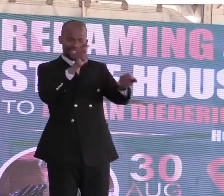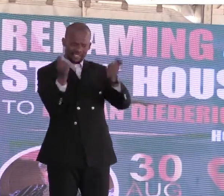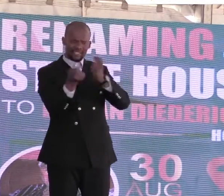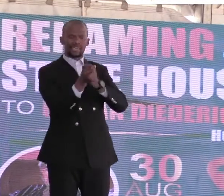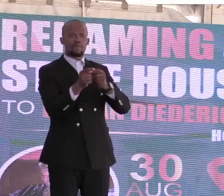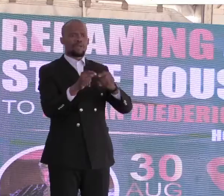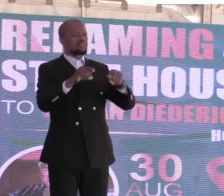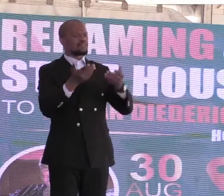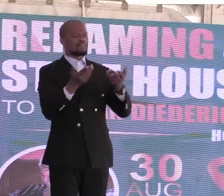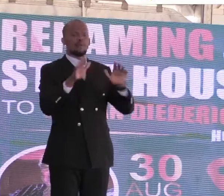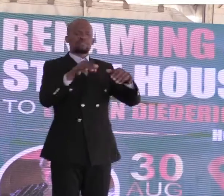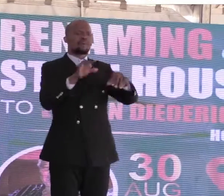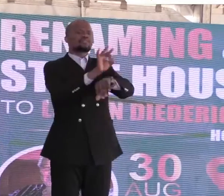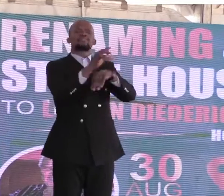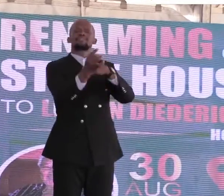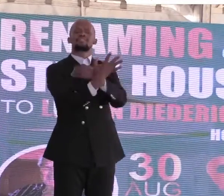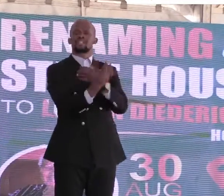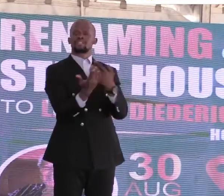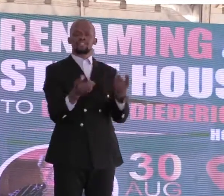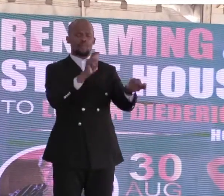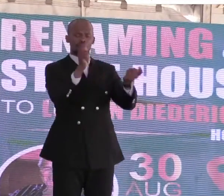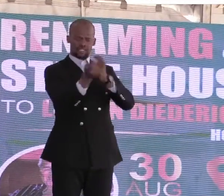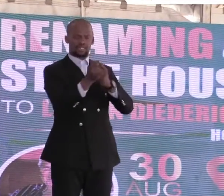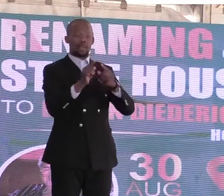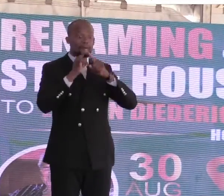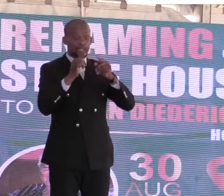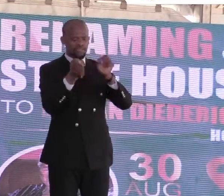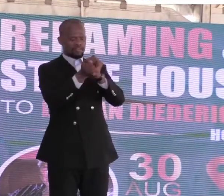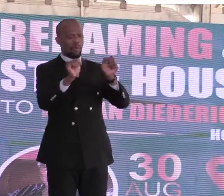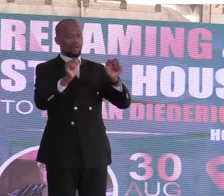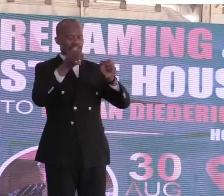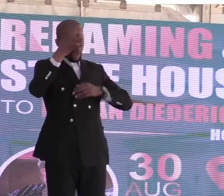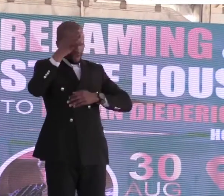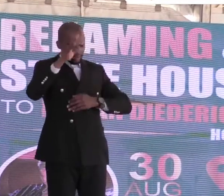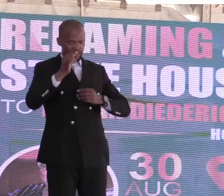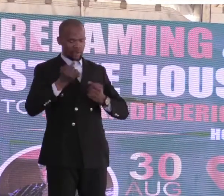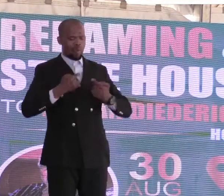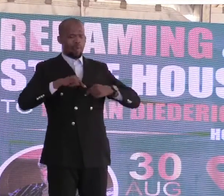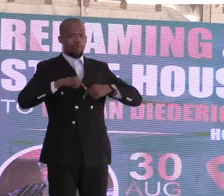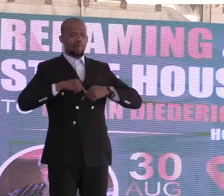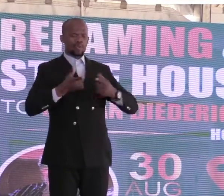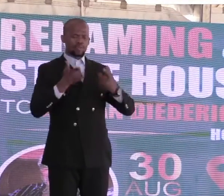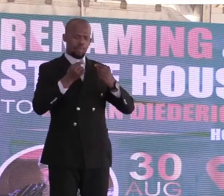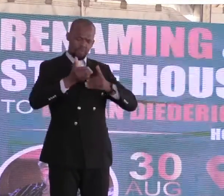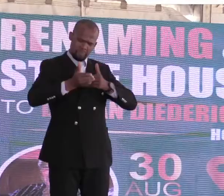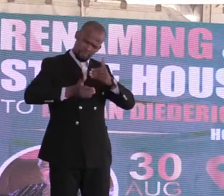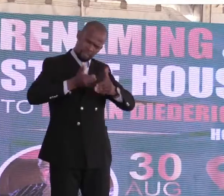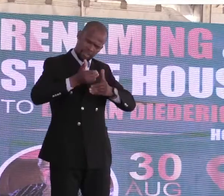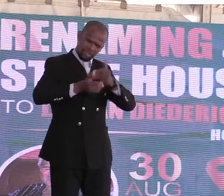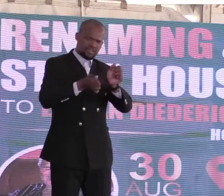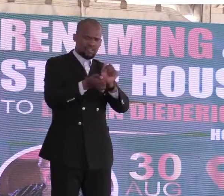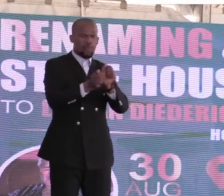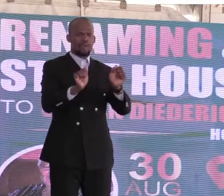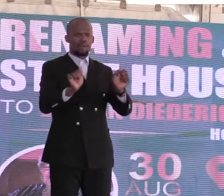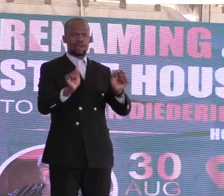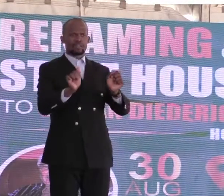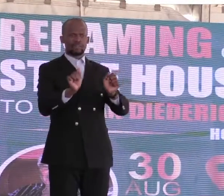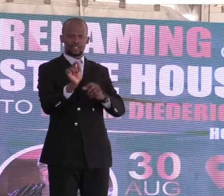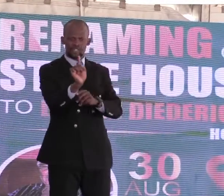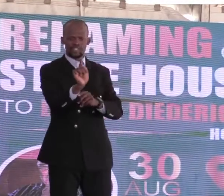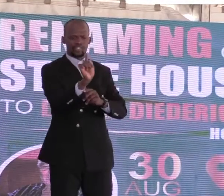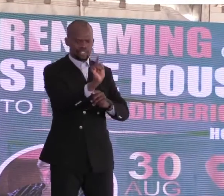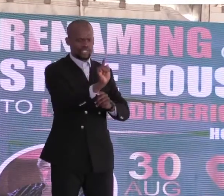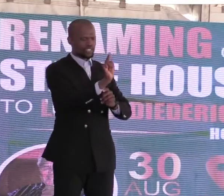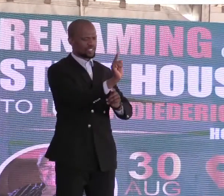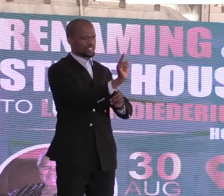without consultation. But as a democratic government, we exhaust democratic processes with each